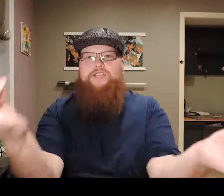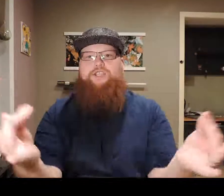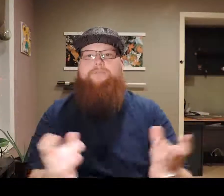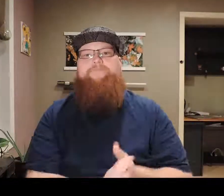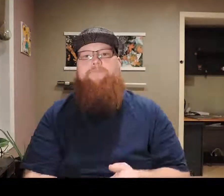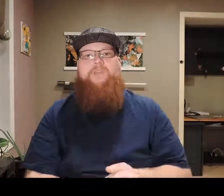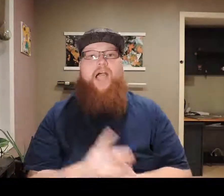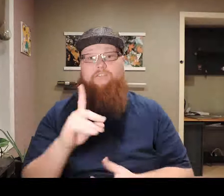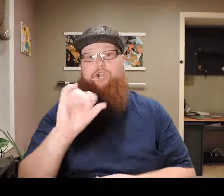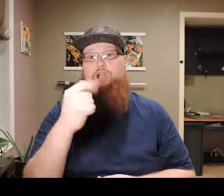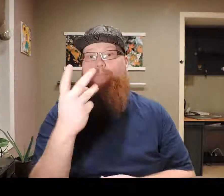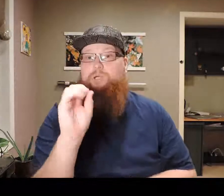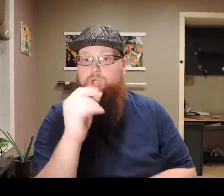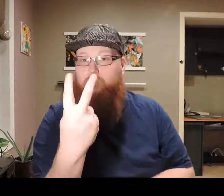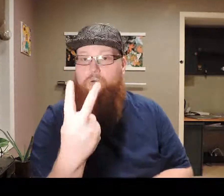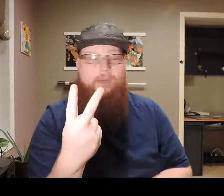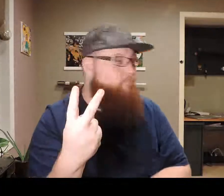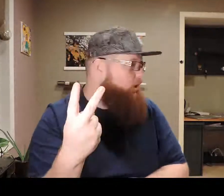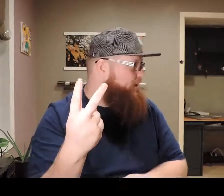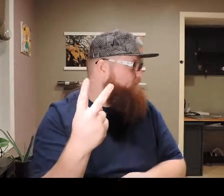Delicious. I have a dog number 2, Morgan.